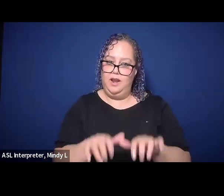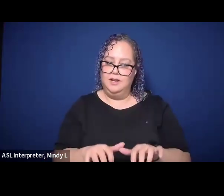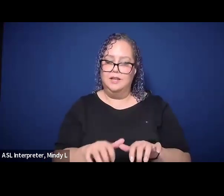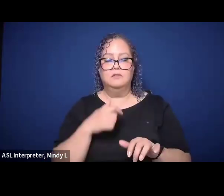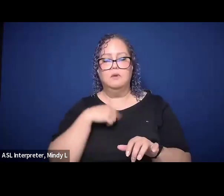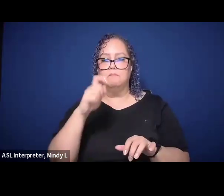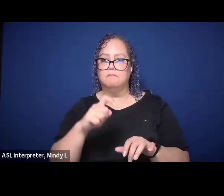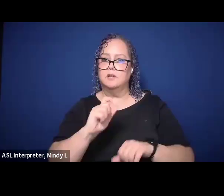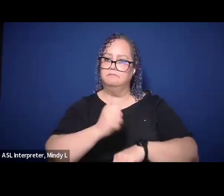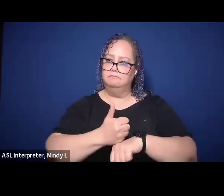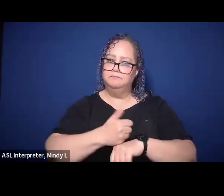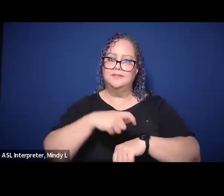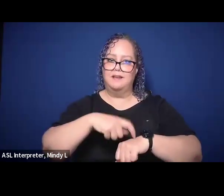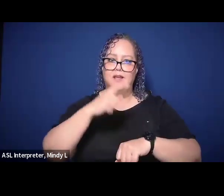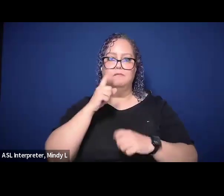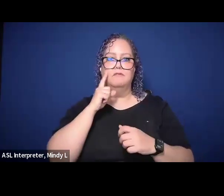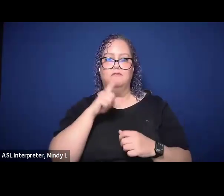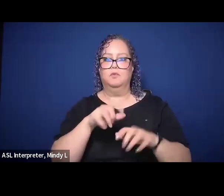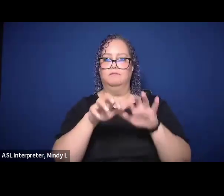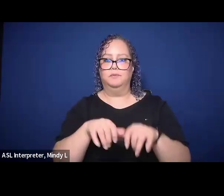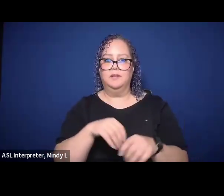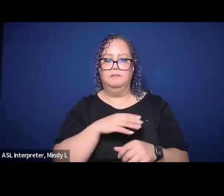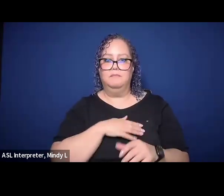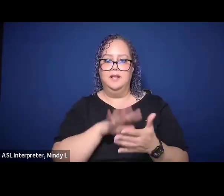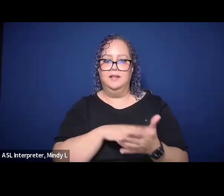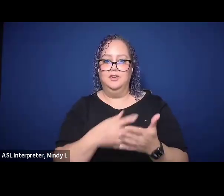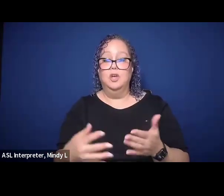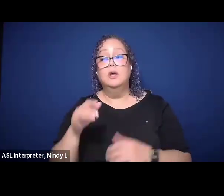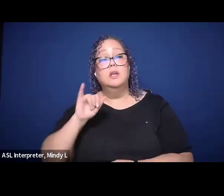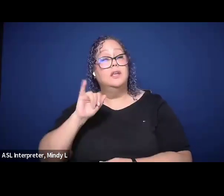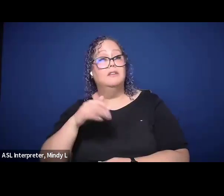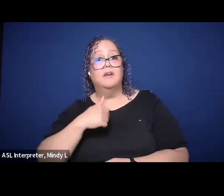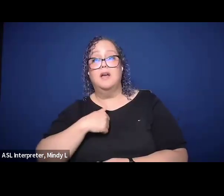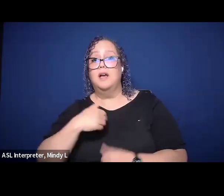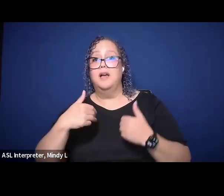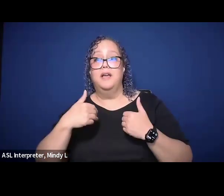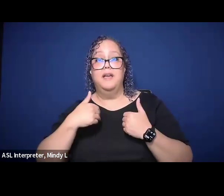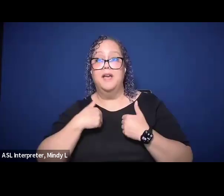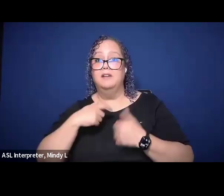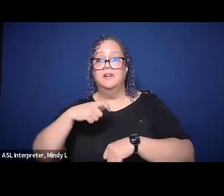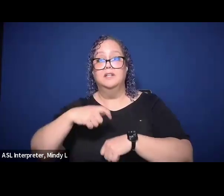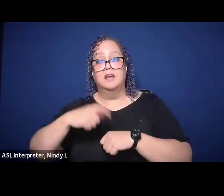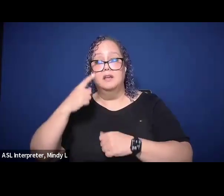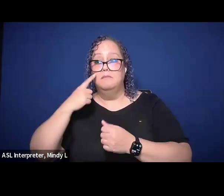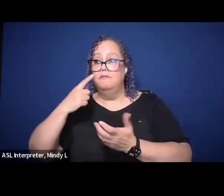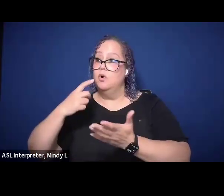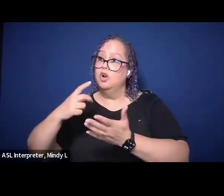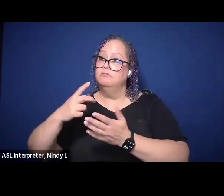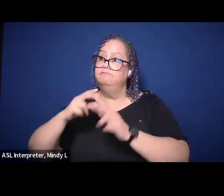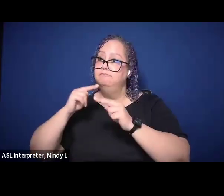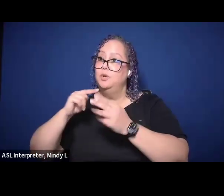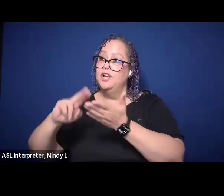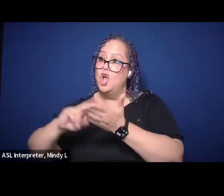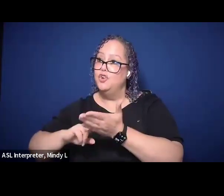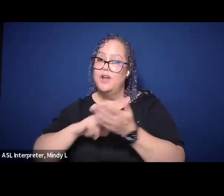schedule. If I have a contract for a book, but I don't build in time to write it, what's the point of that contract, right?